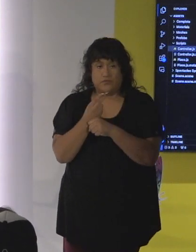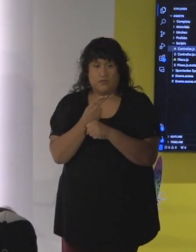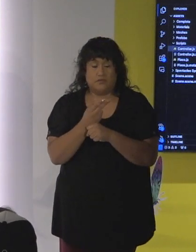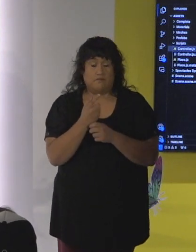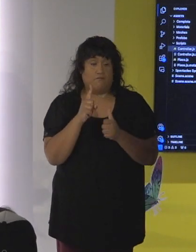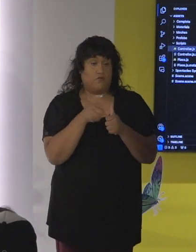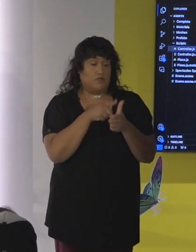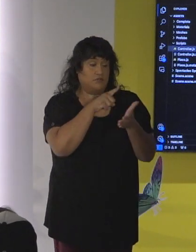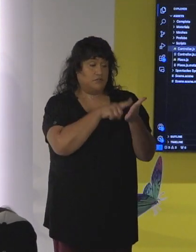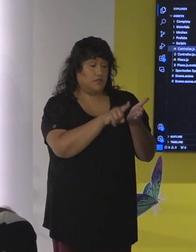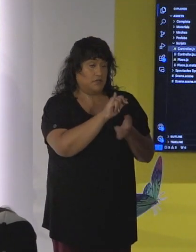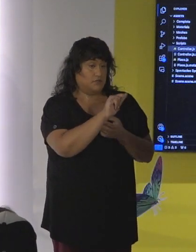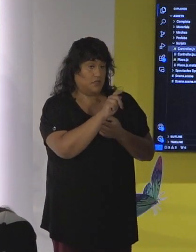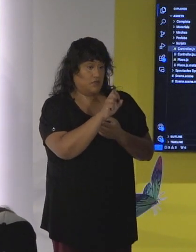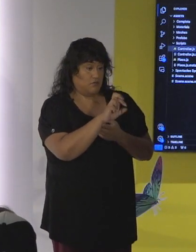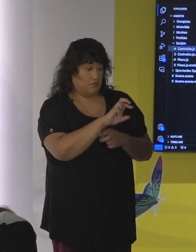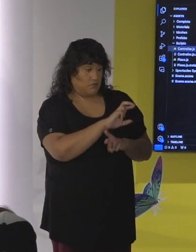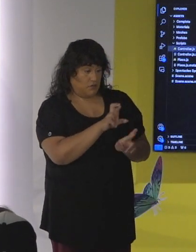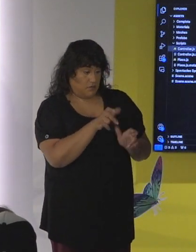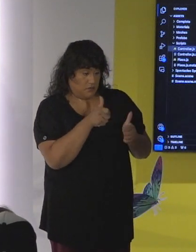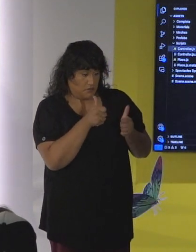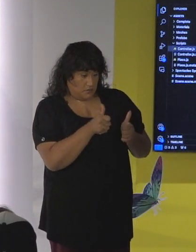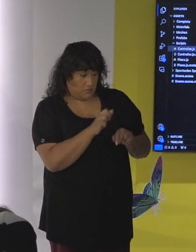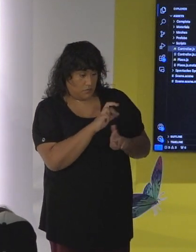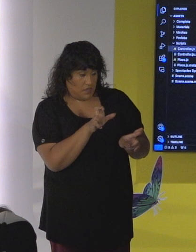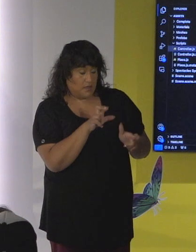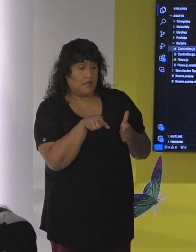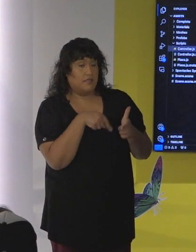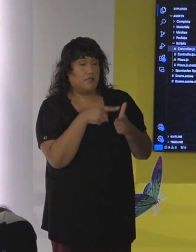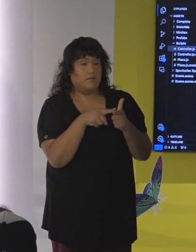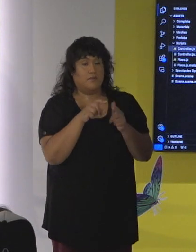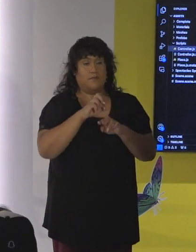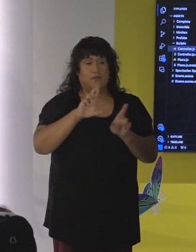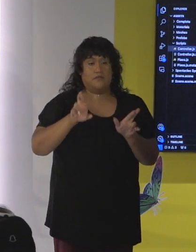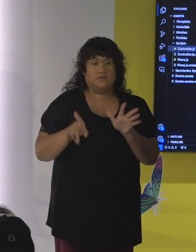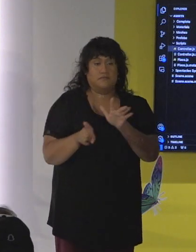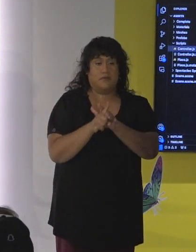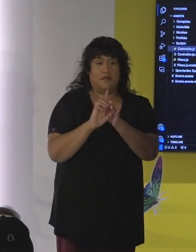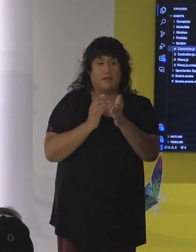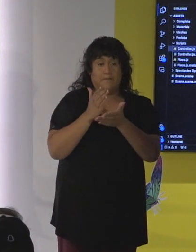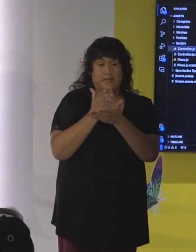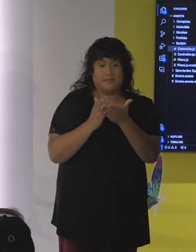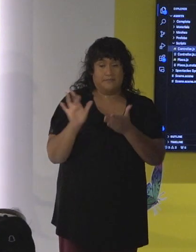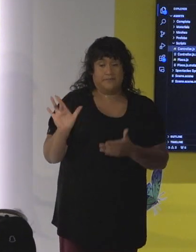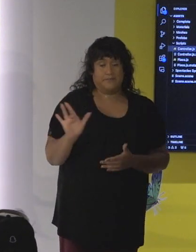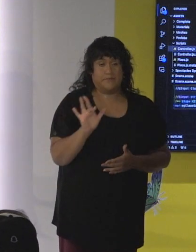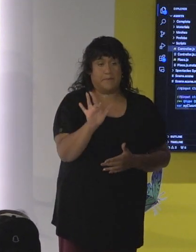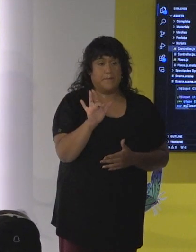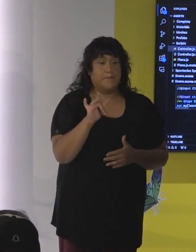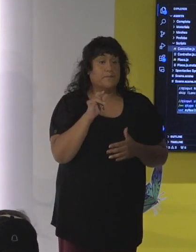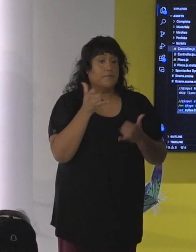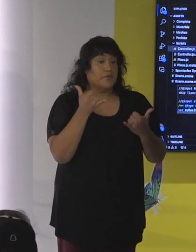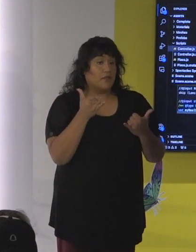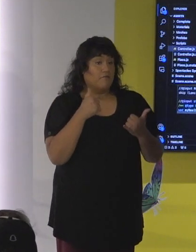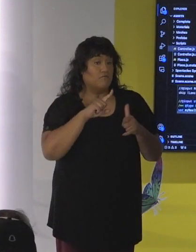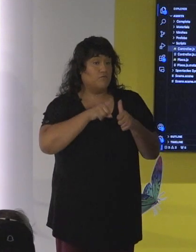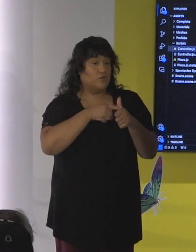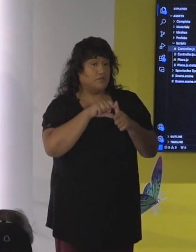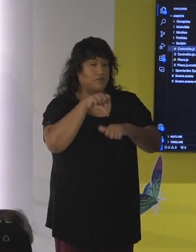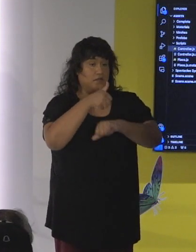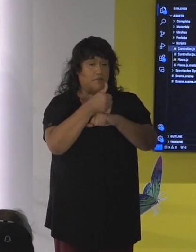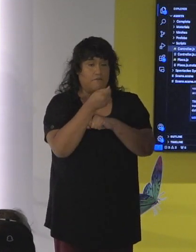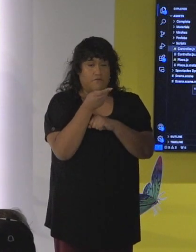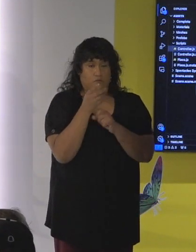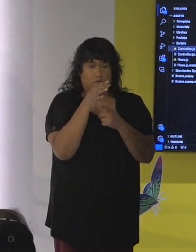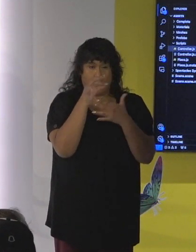ready? If it is, then we're going to prepare to spawn our piece. So first we're going to set up some